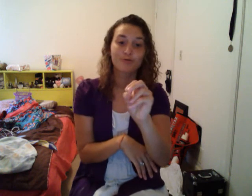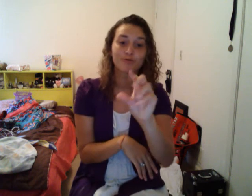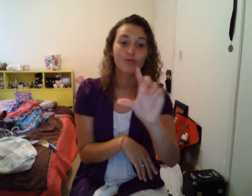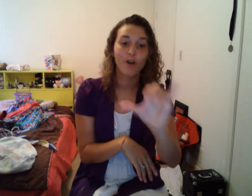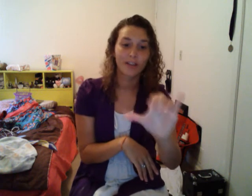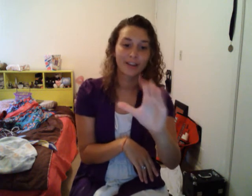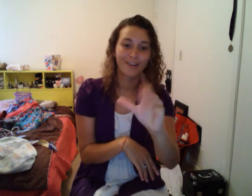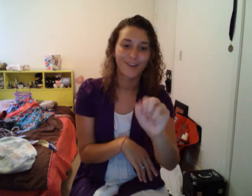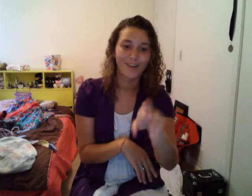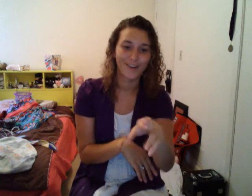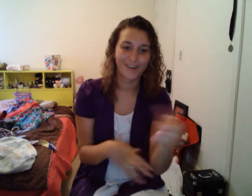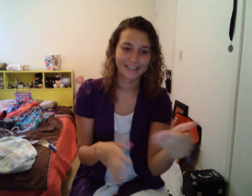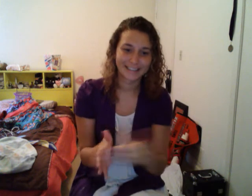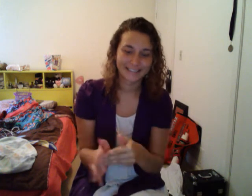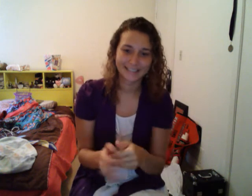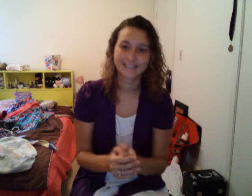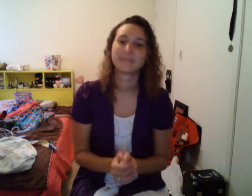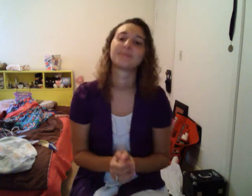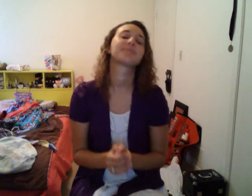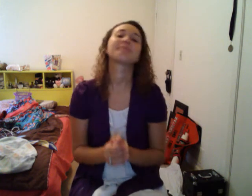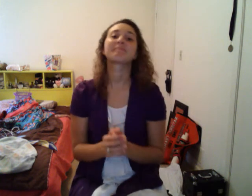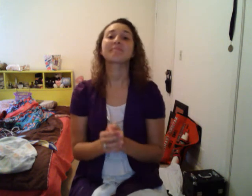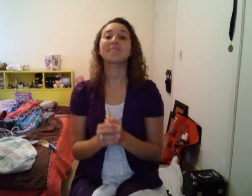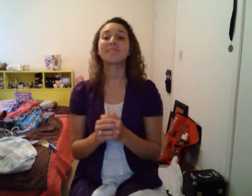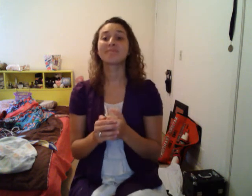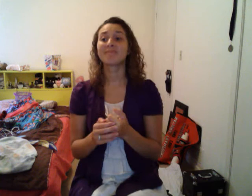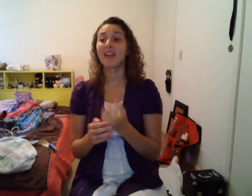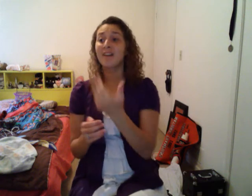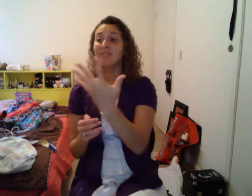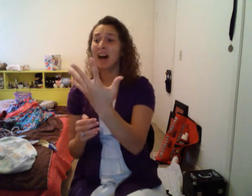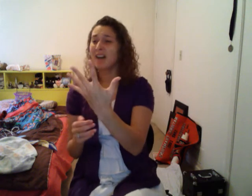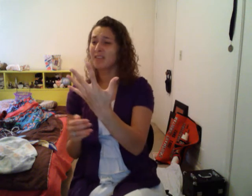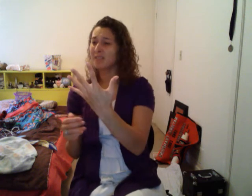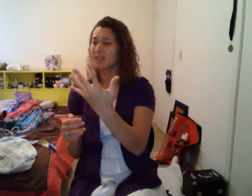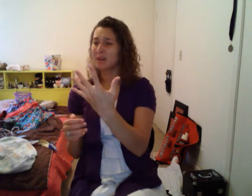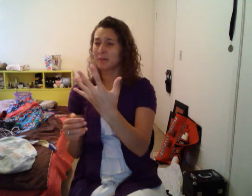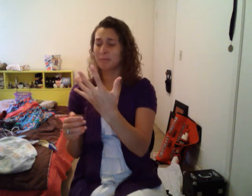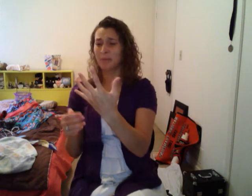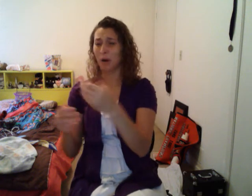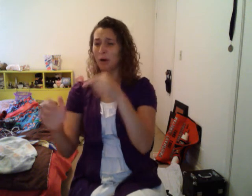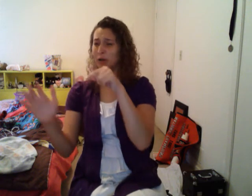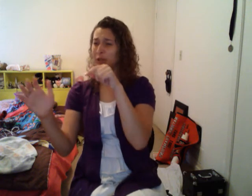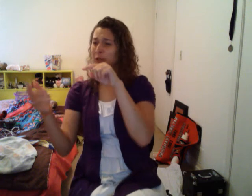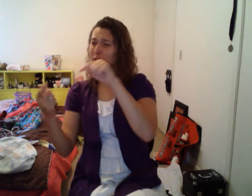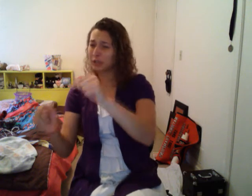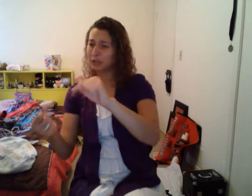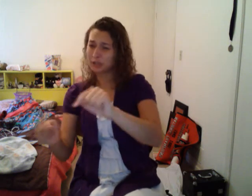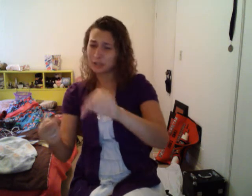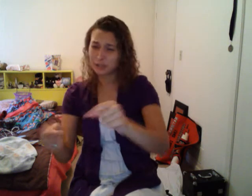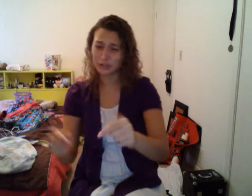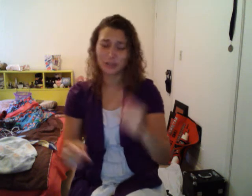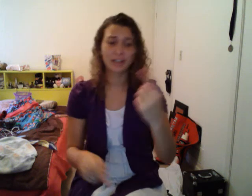5 of them sustained moderate injuries. 1 is severely injured. You could spend all day caring for the 1 severely